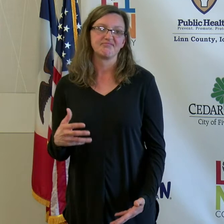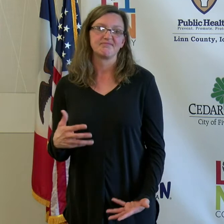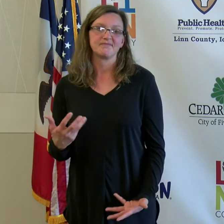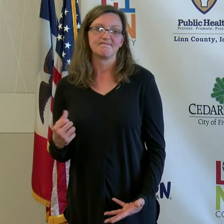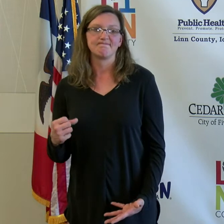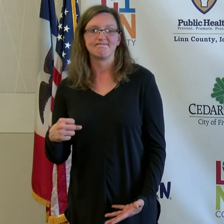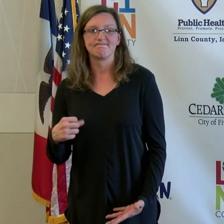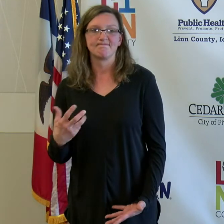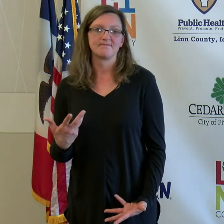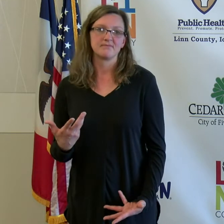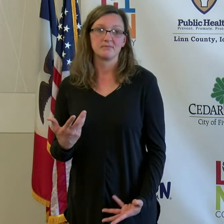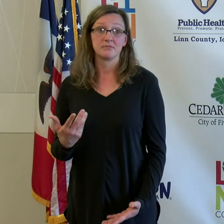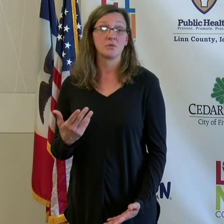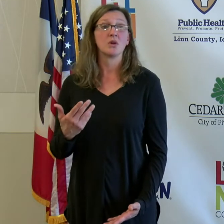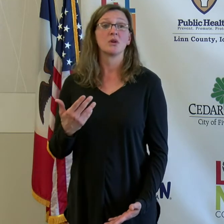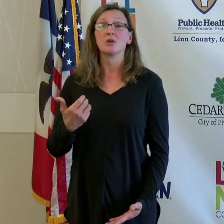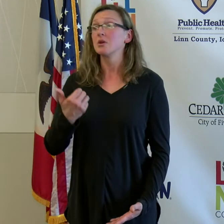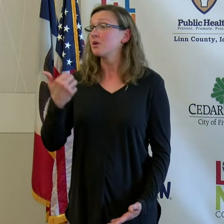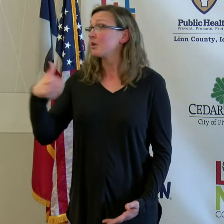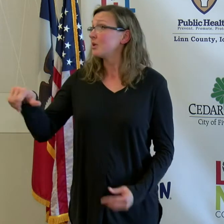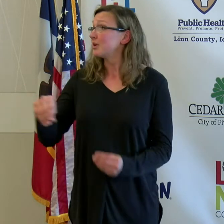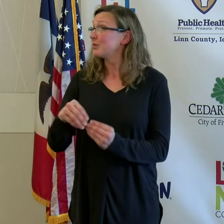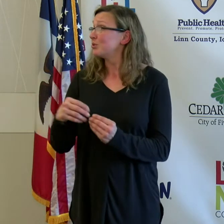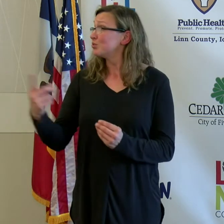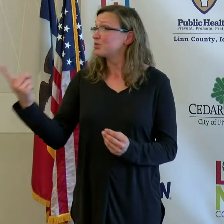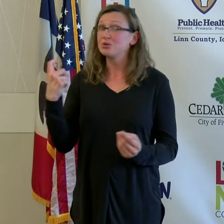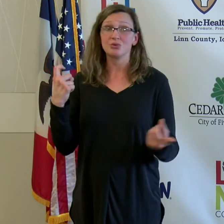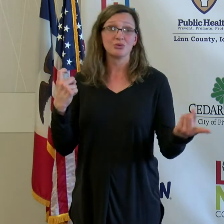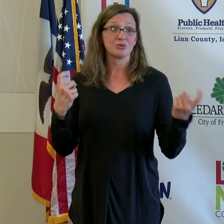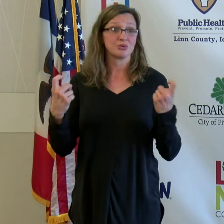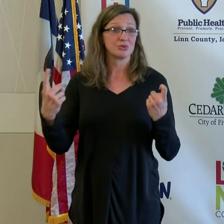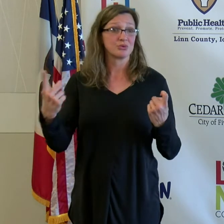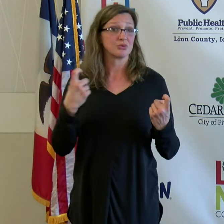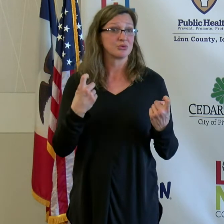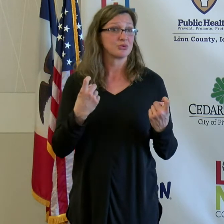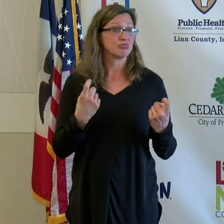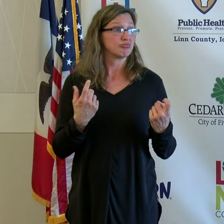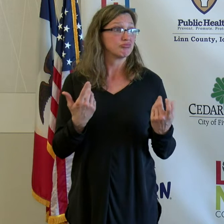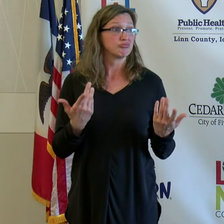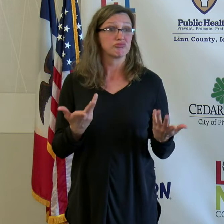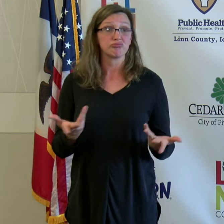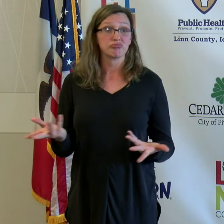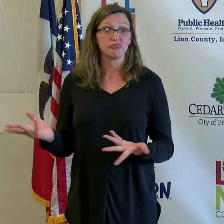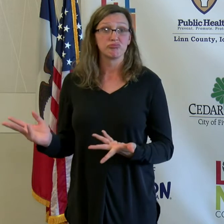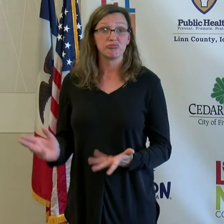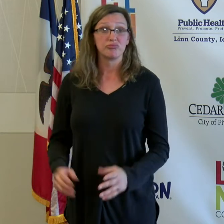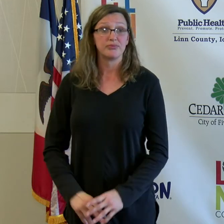if we have any other questions in the queue before we conclude.